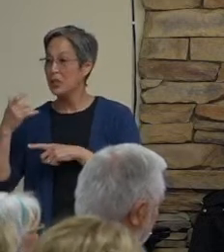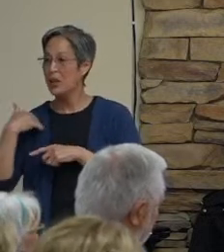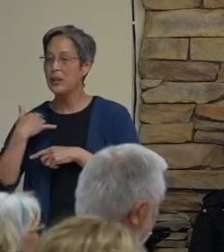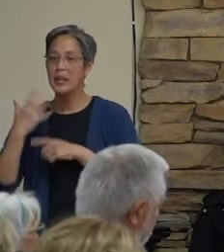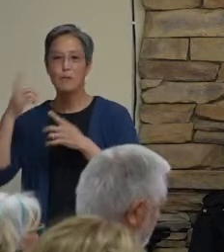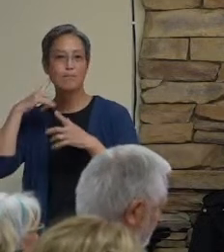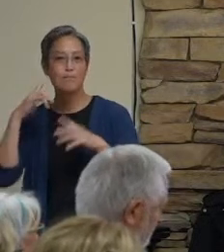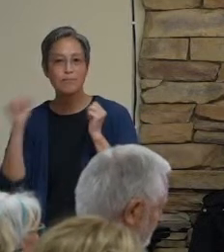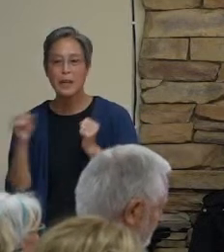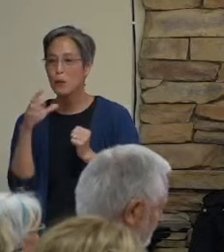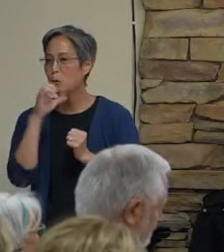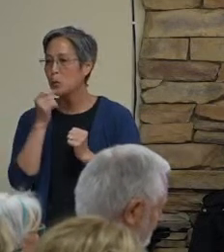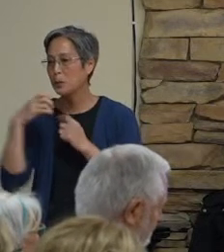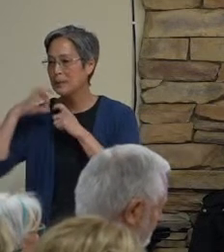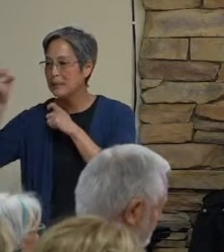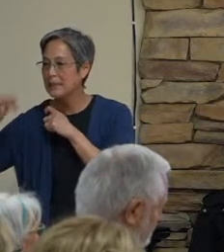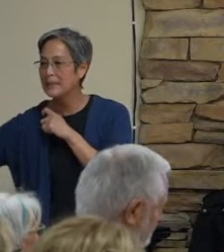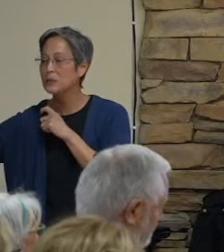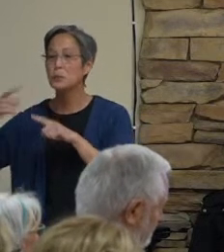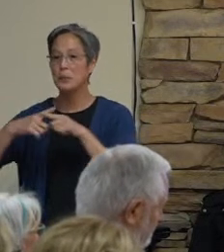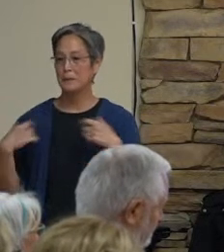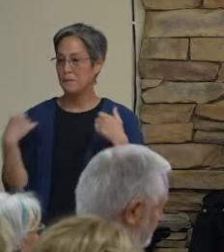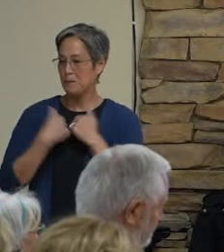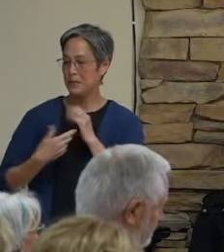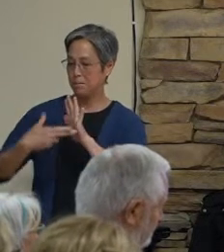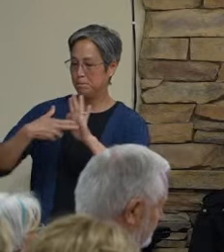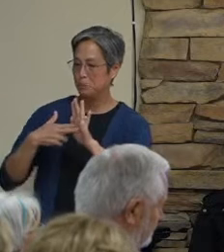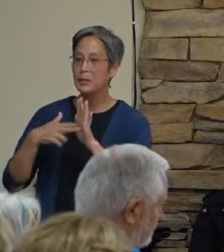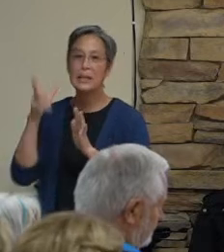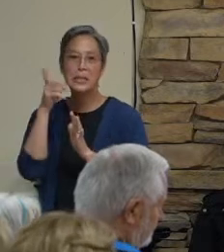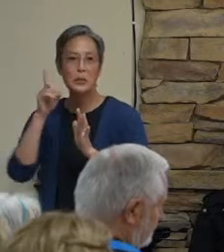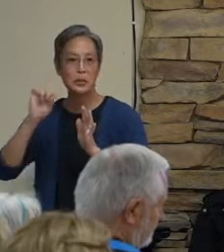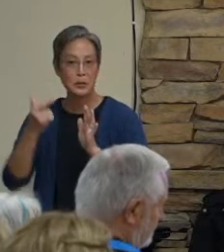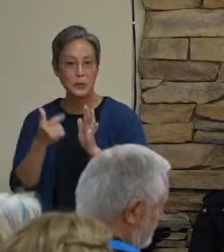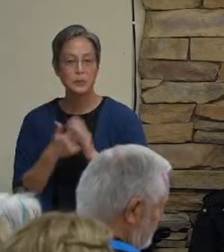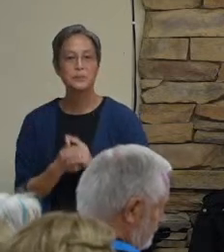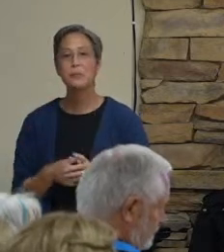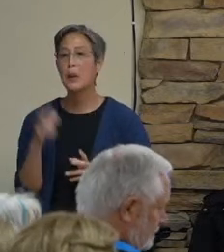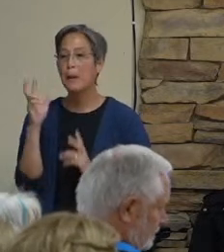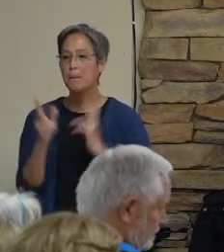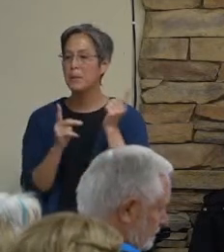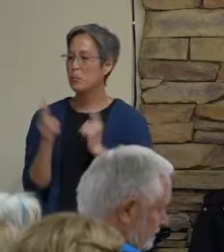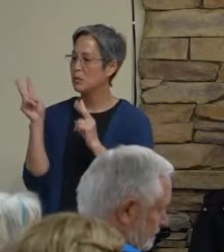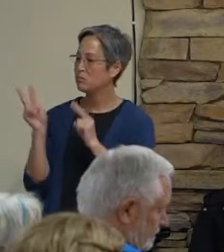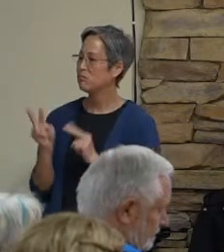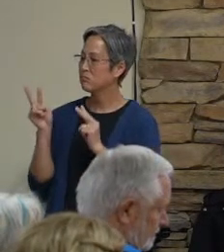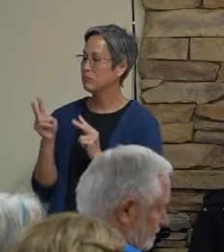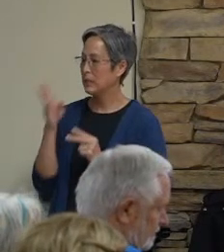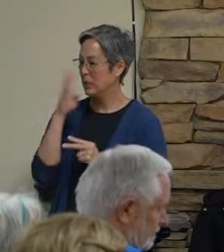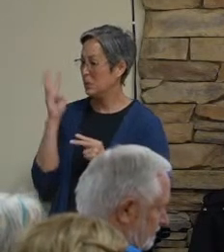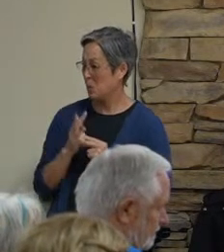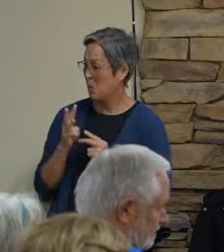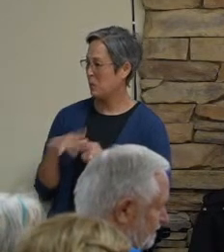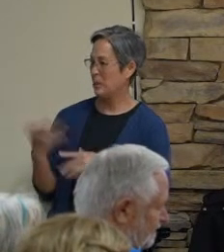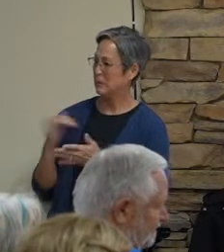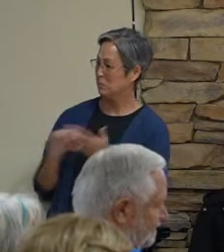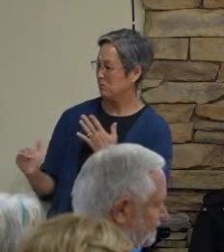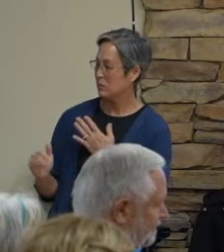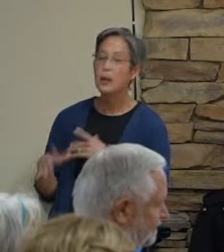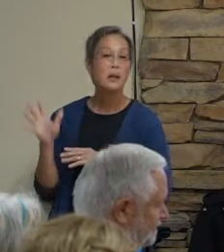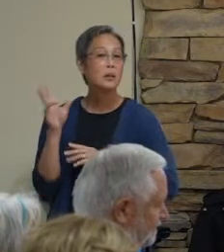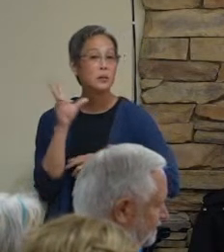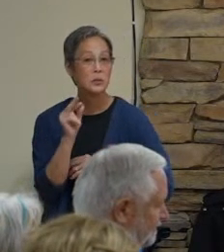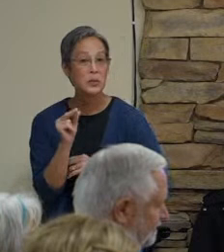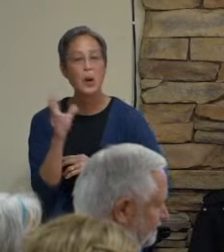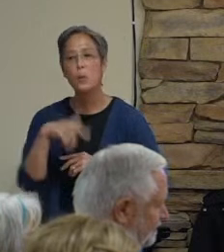patch on their vest that reads hearing dog. The world will no longer mistake these individuals for dismissing or ignoring them, but we'll see the team